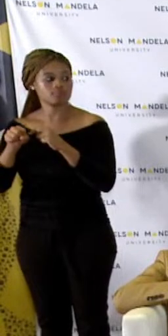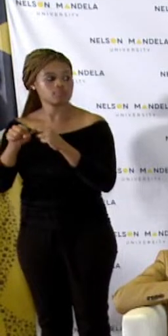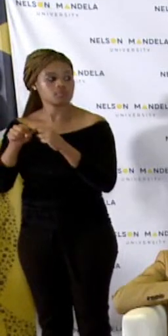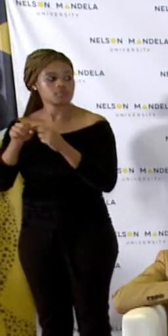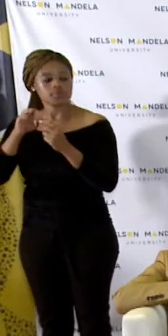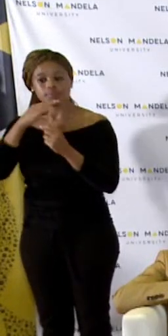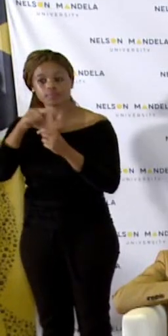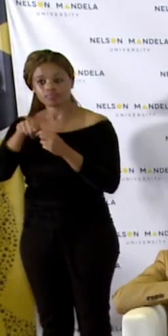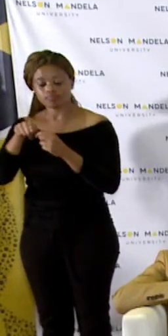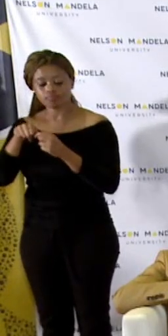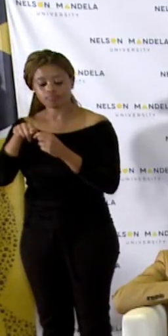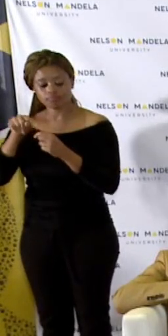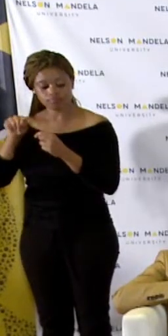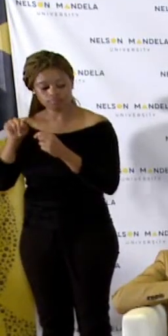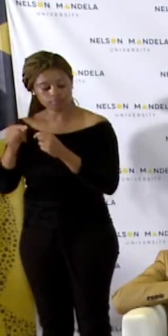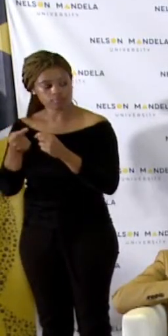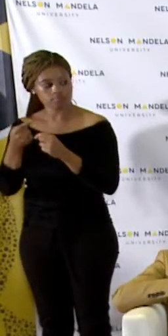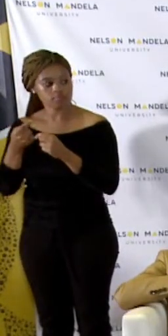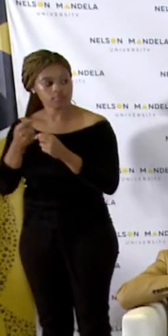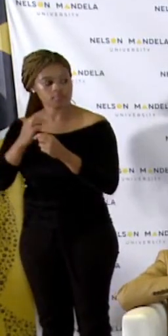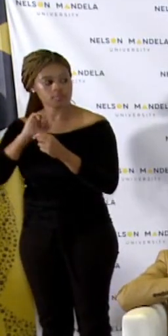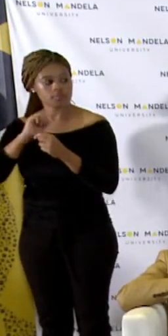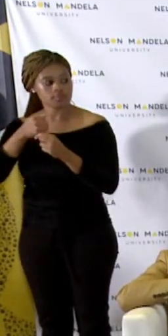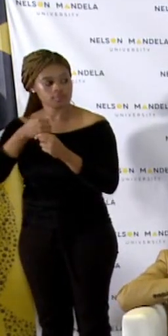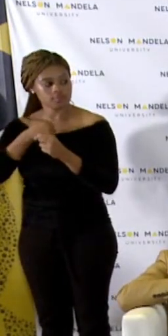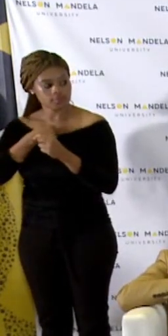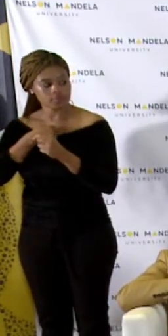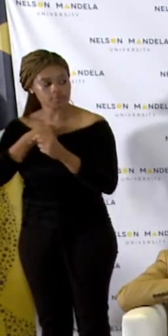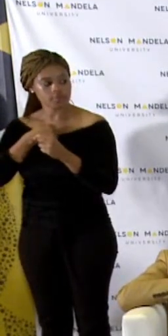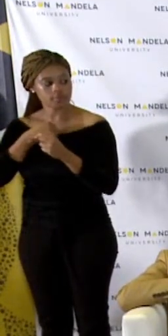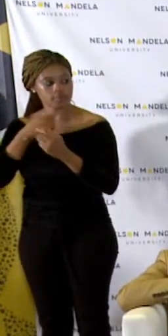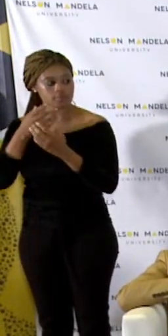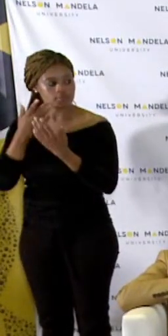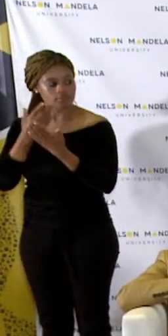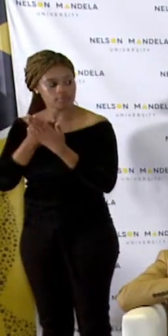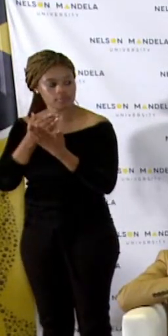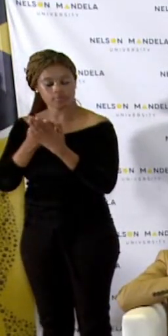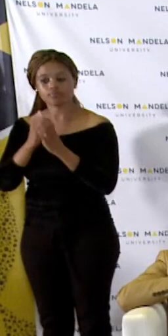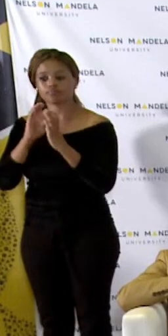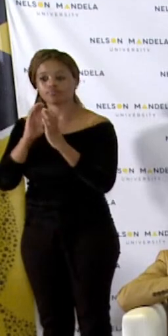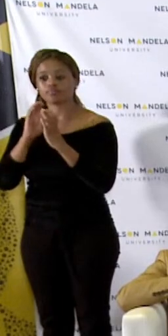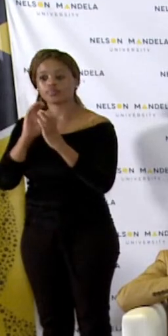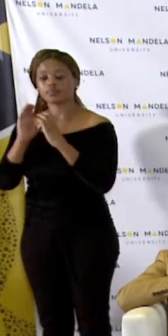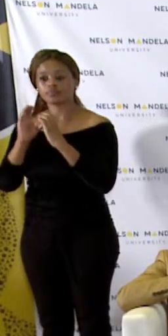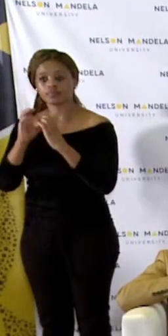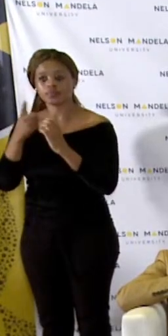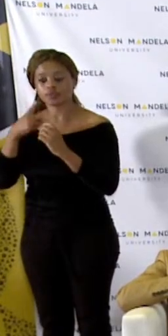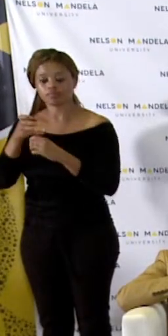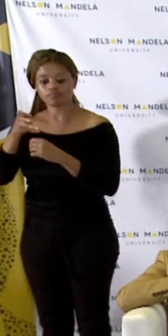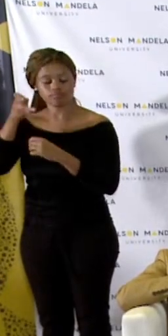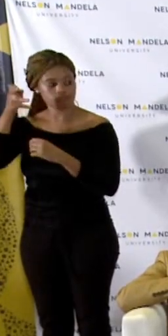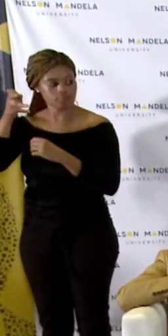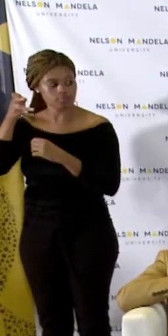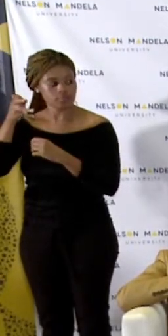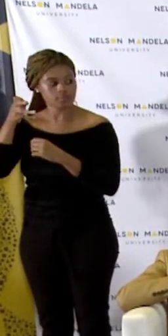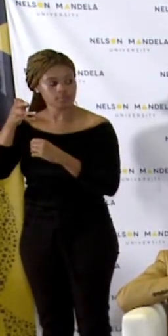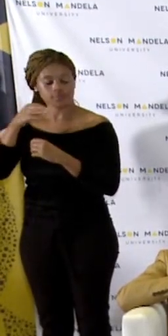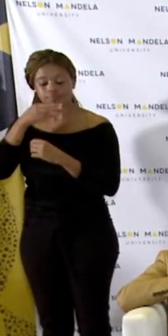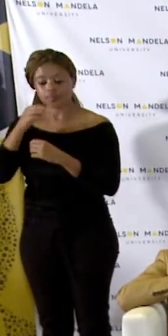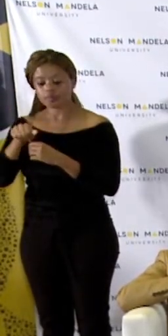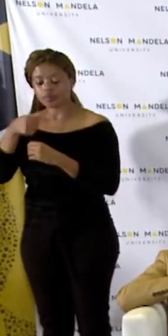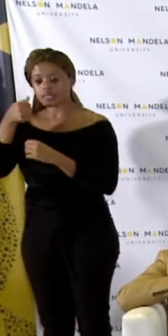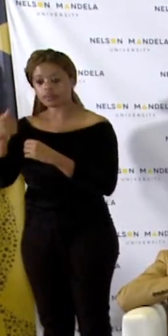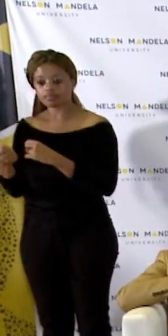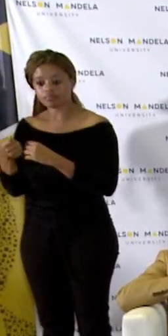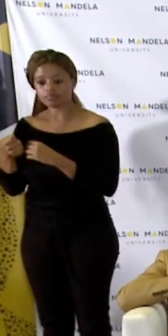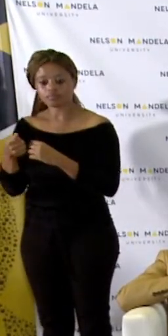so those are the kinds of things that I would certainly like to be able to consider for the future going forward. Because the next